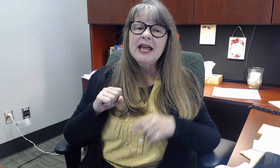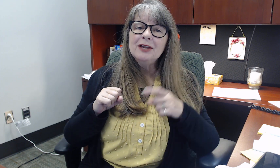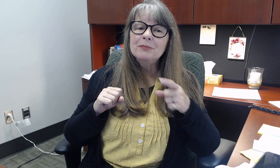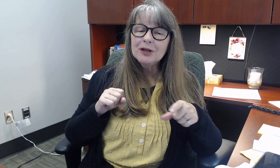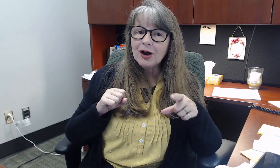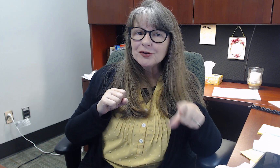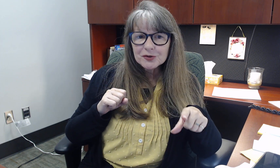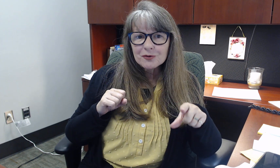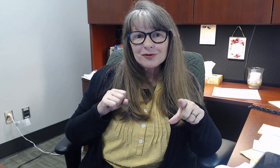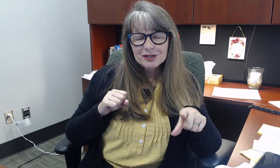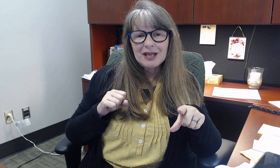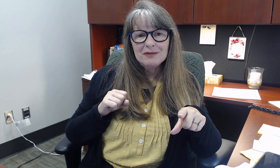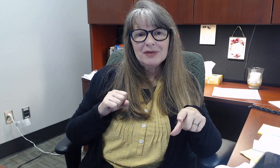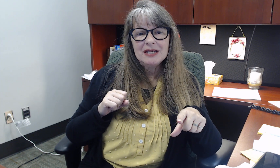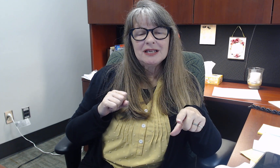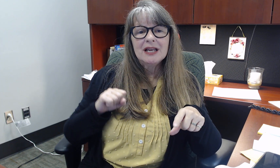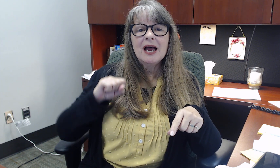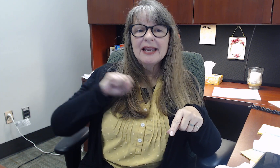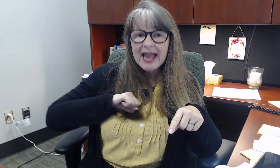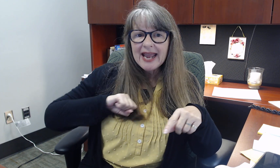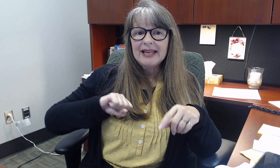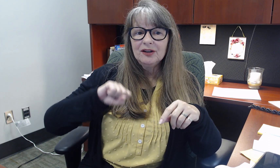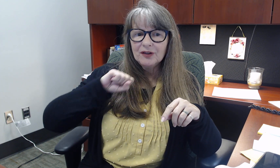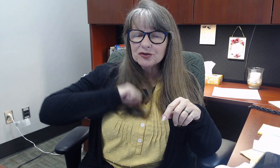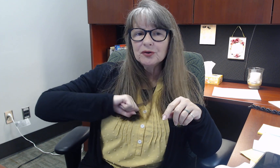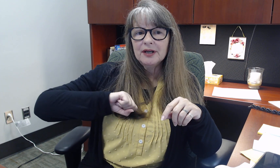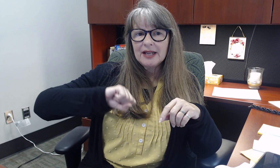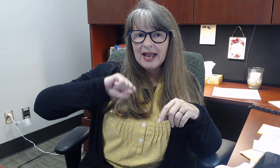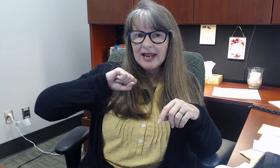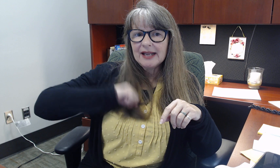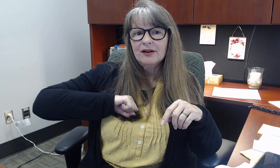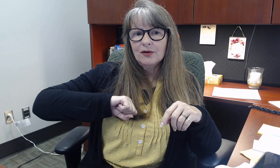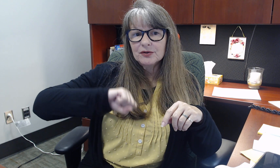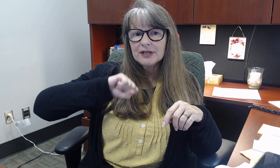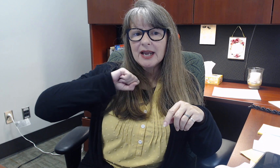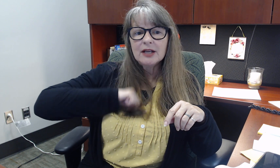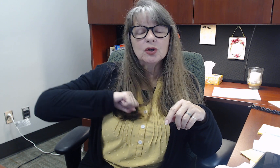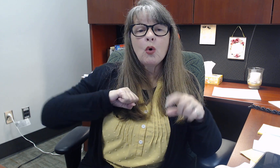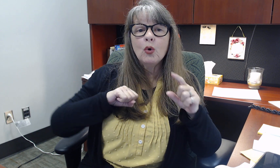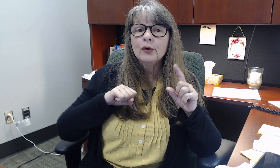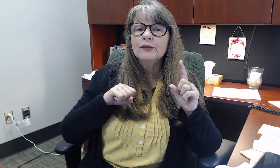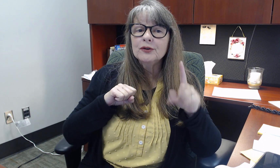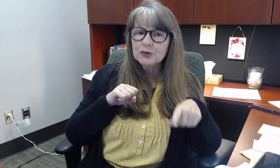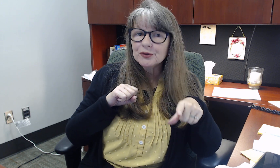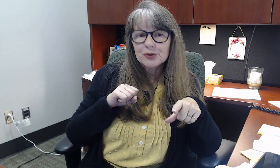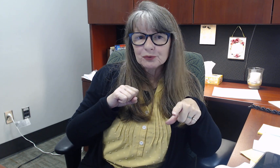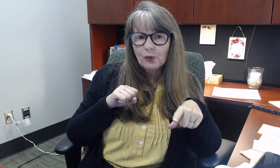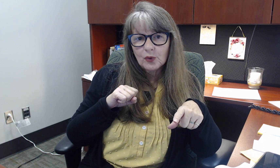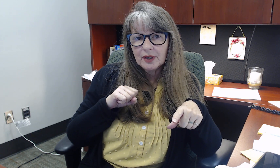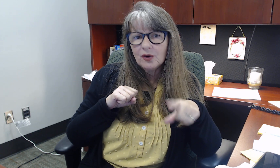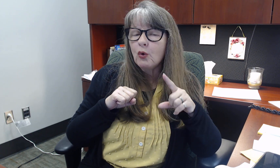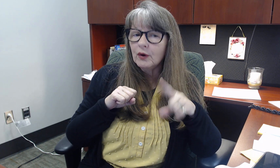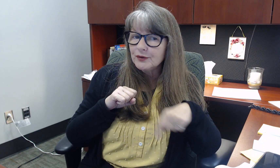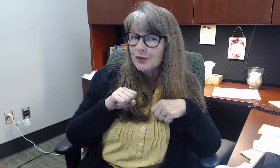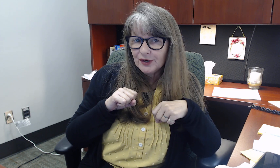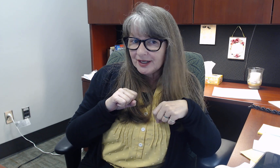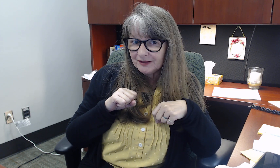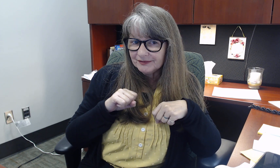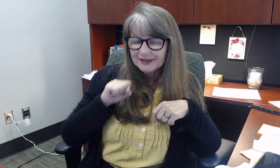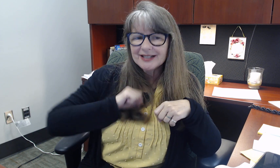But also this can mean a gang, that you're in a gang. Oh, there's gangs. Or that you're in a sorority or a fraternity, because an